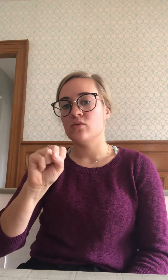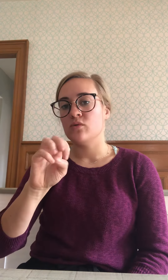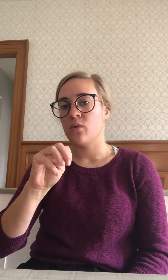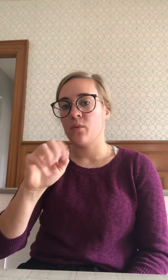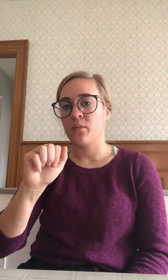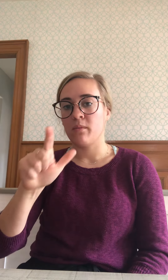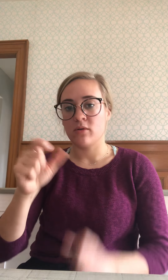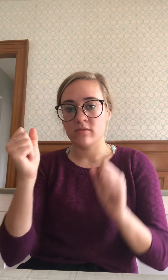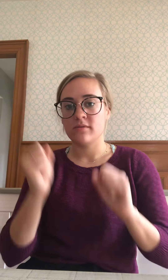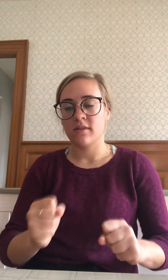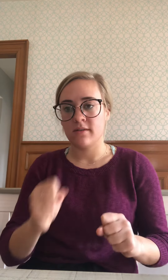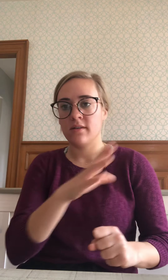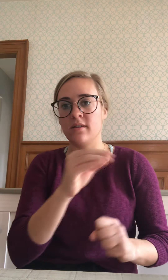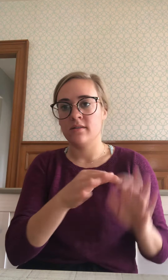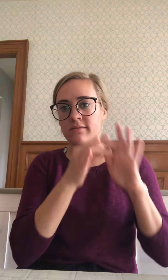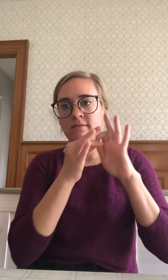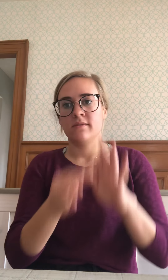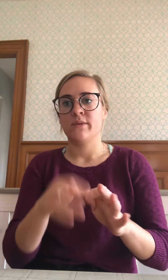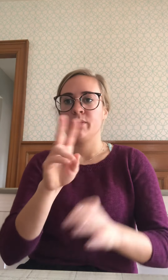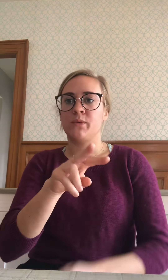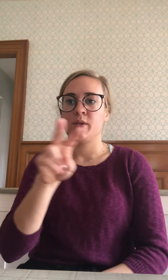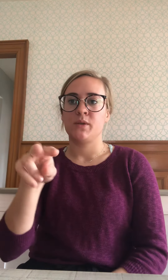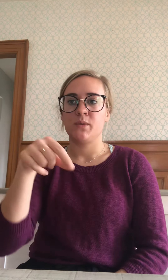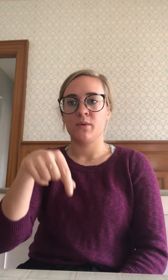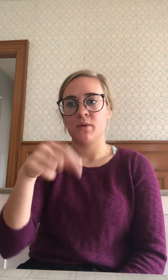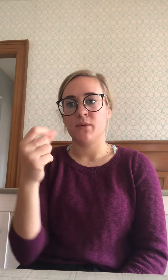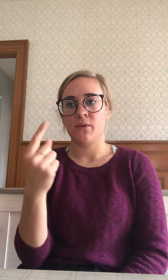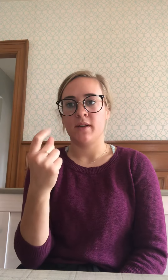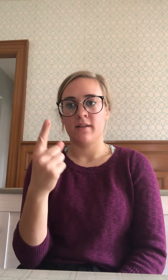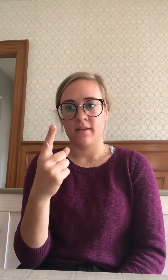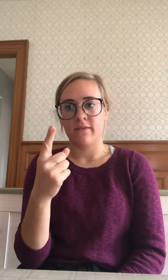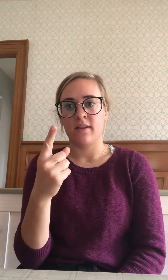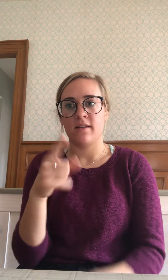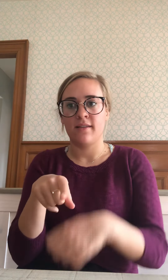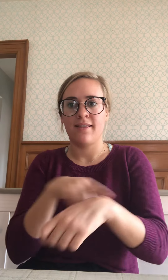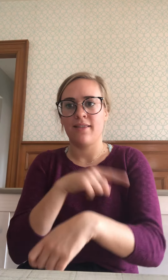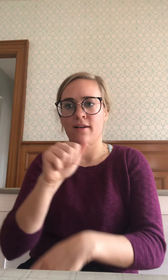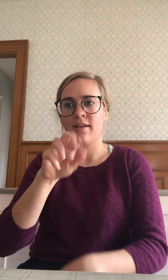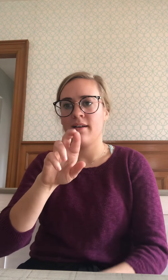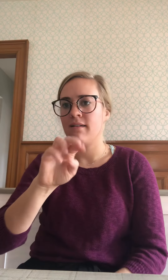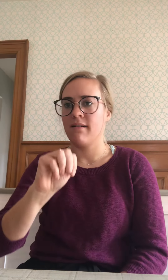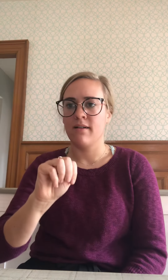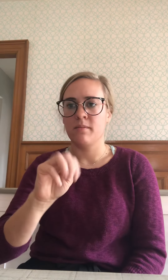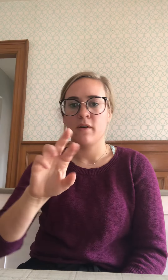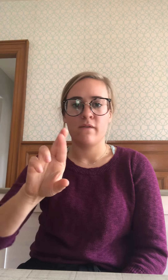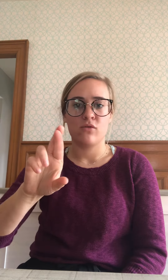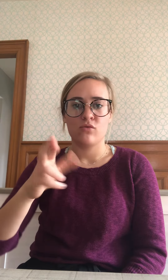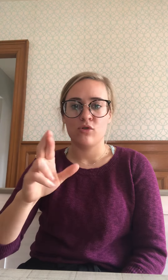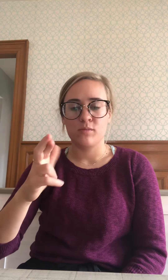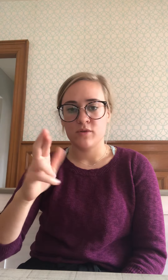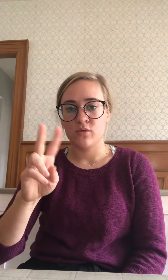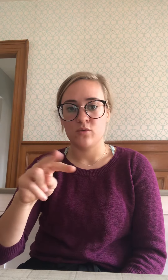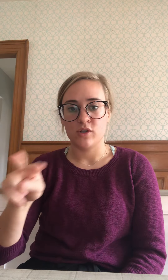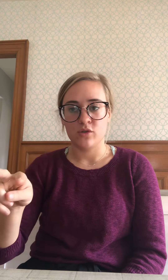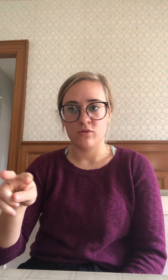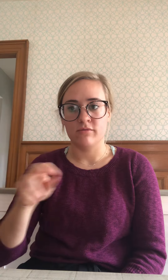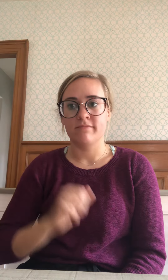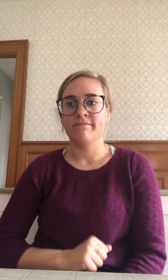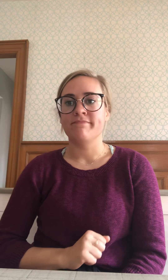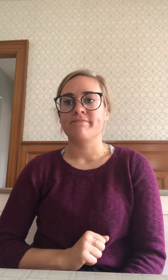area 22q11, which is on the long arm of chromosome 22. And the incidence is about 1